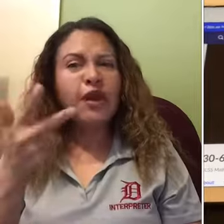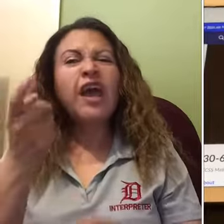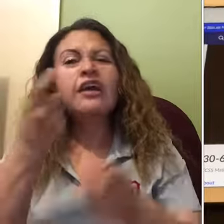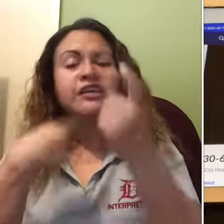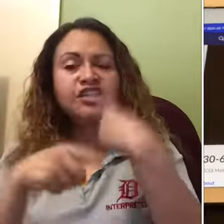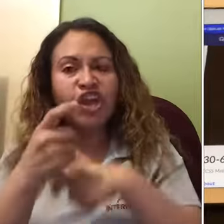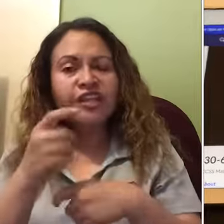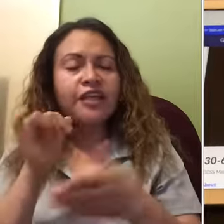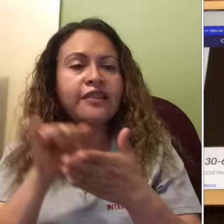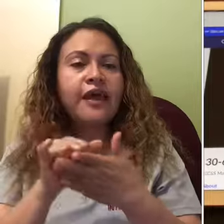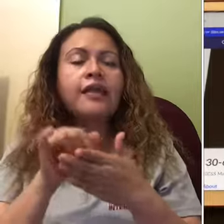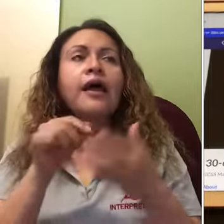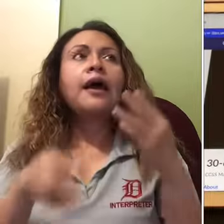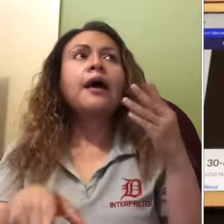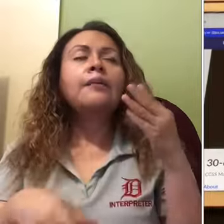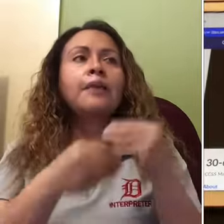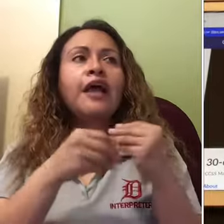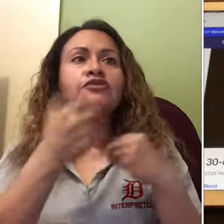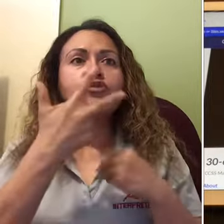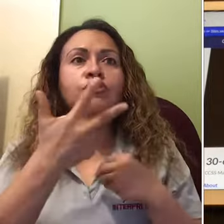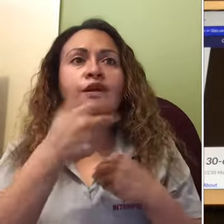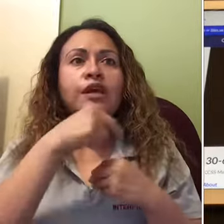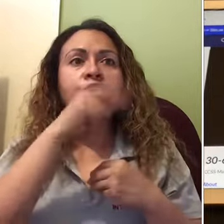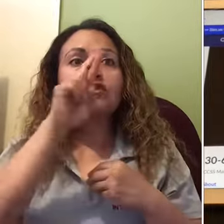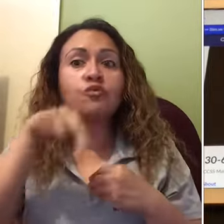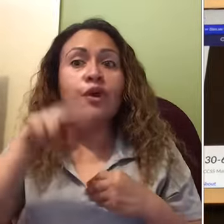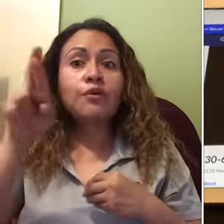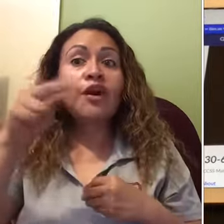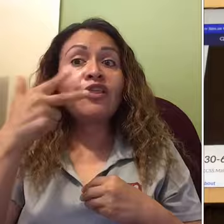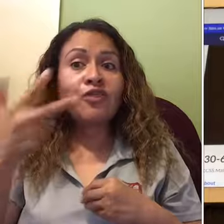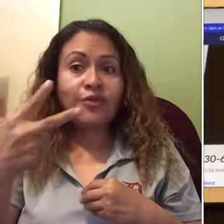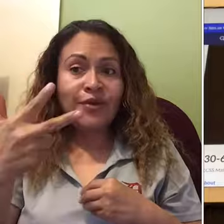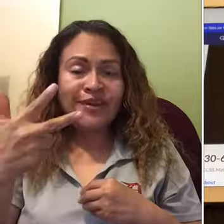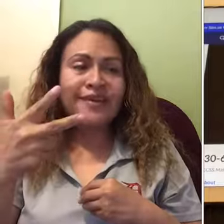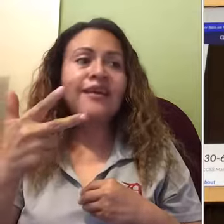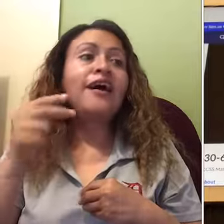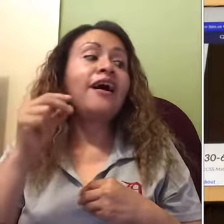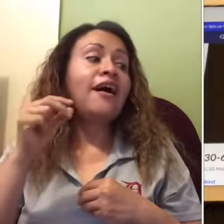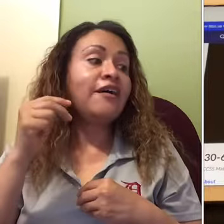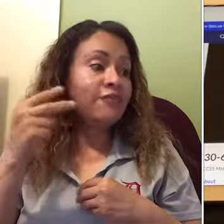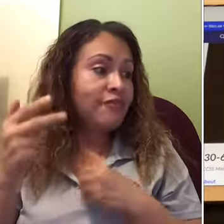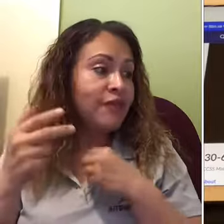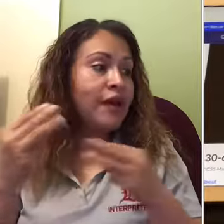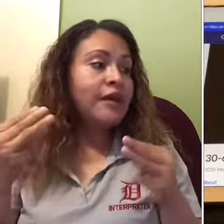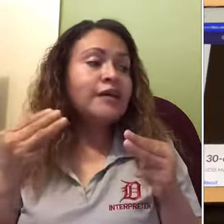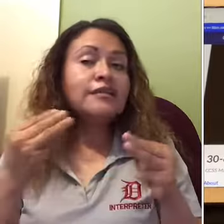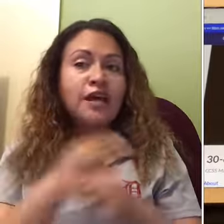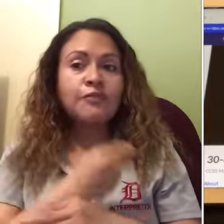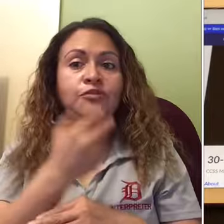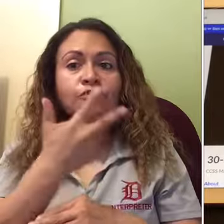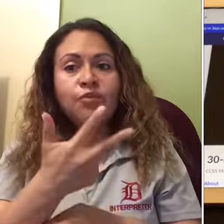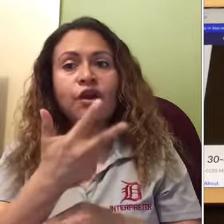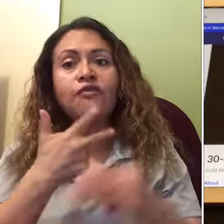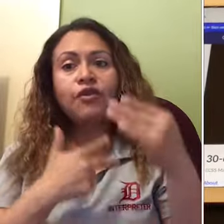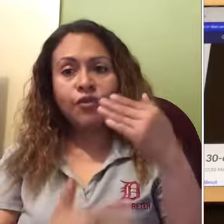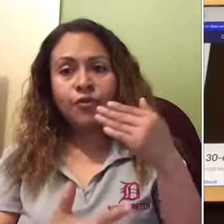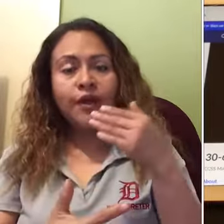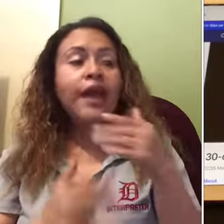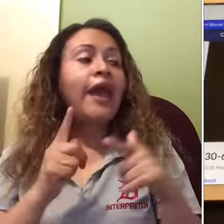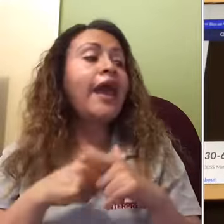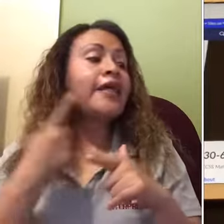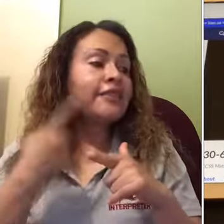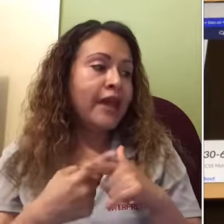that as plus 3 square roots of 3 over 3, right? I just multiplied this times 3 over 3